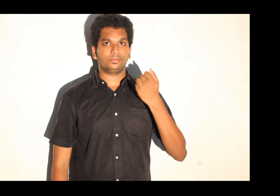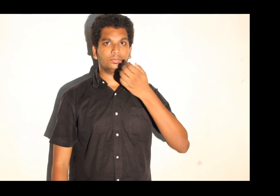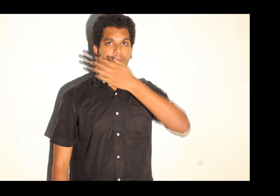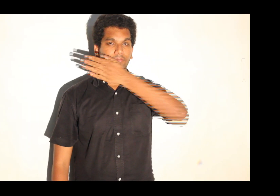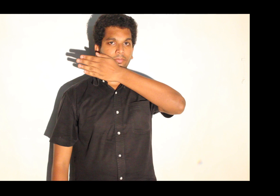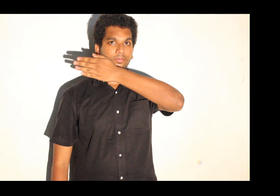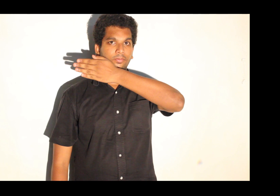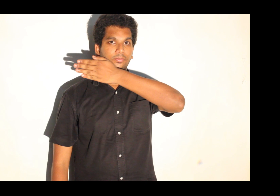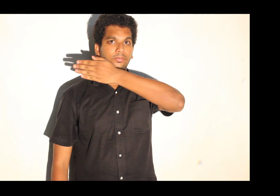can